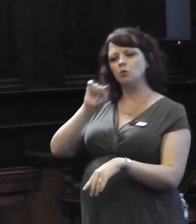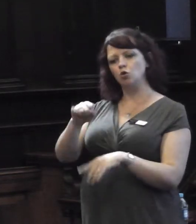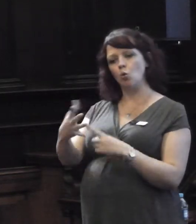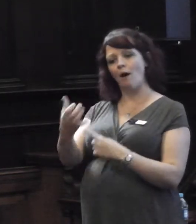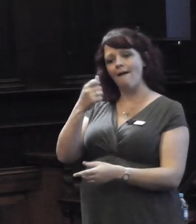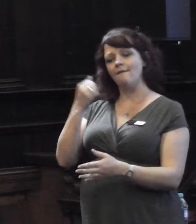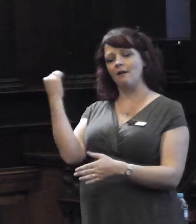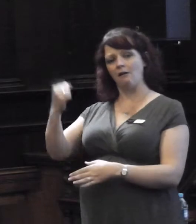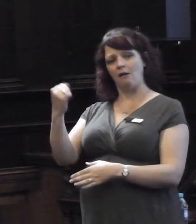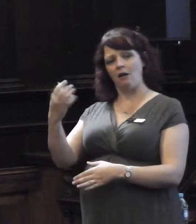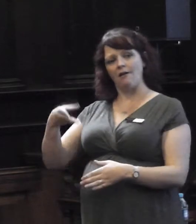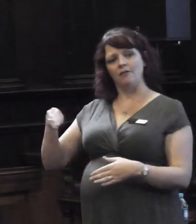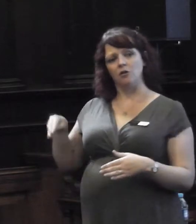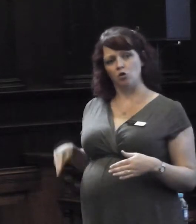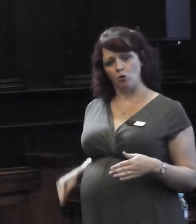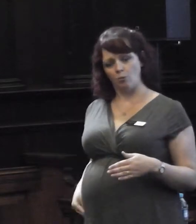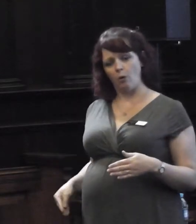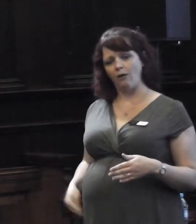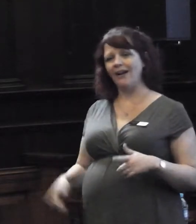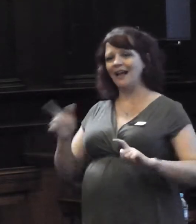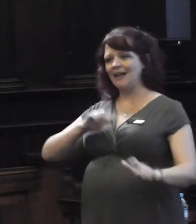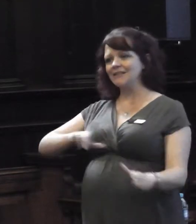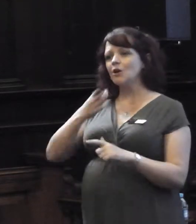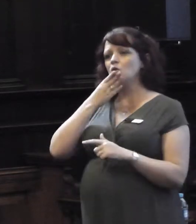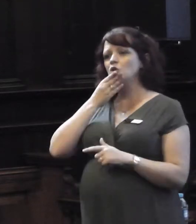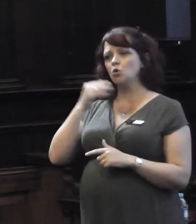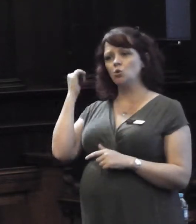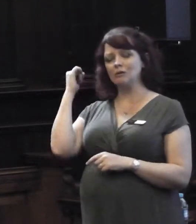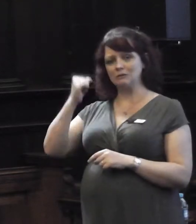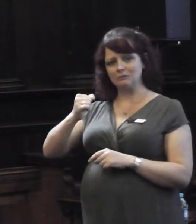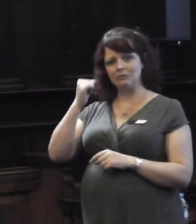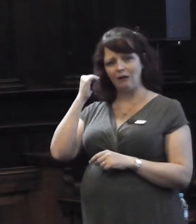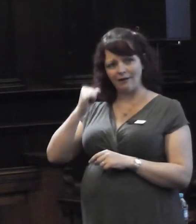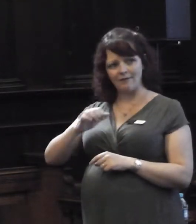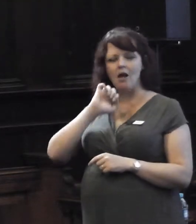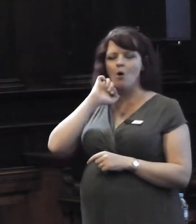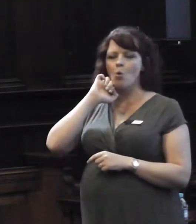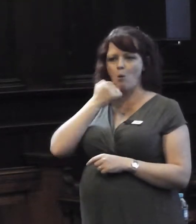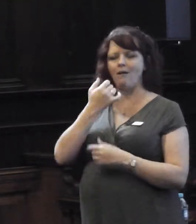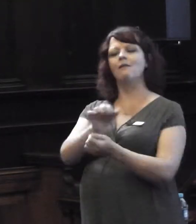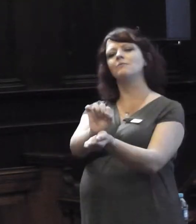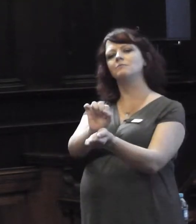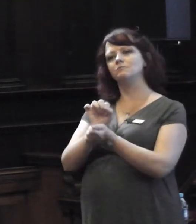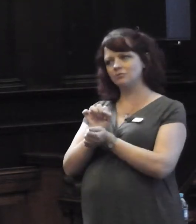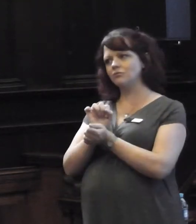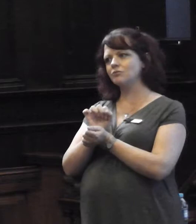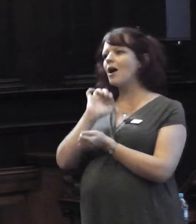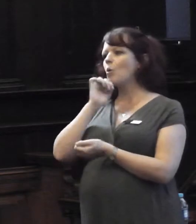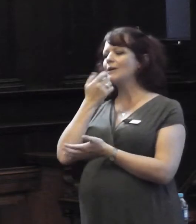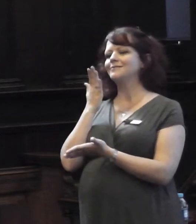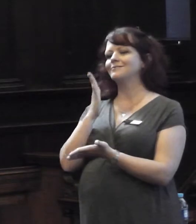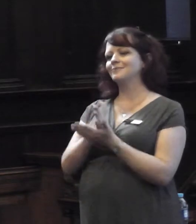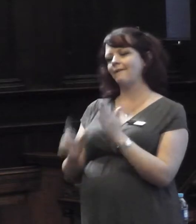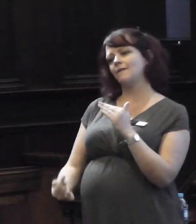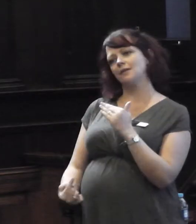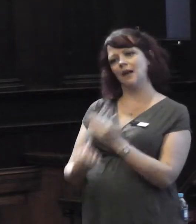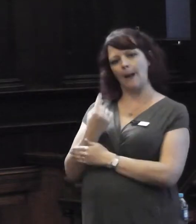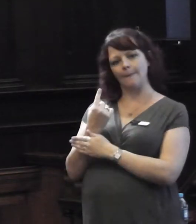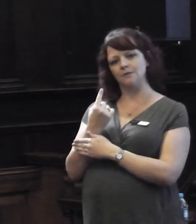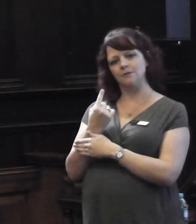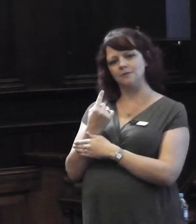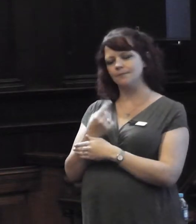and worse still, use knives, a custodial sentence will be inevitable.